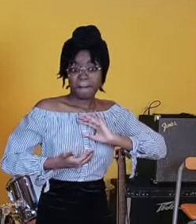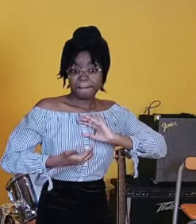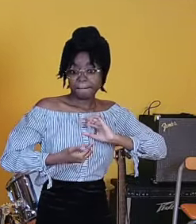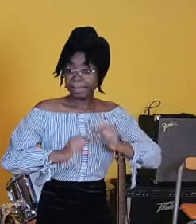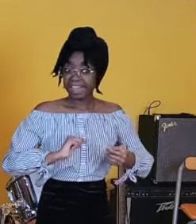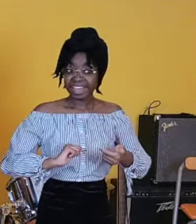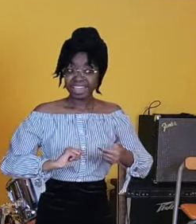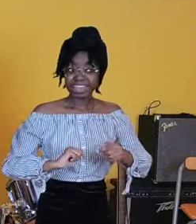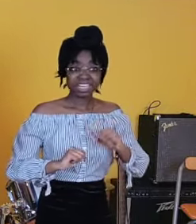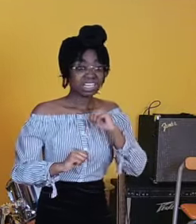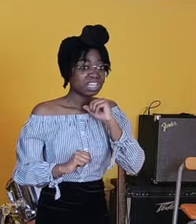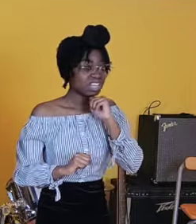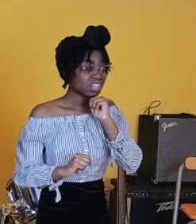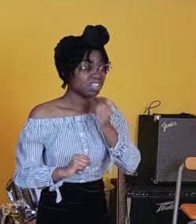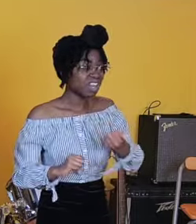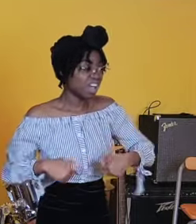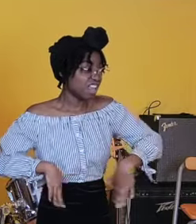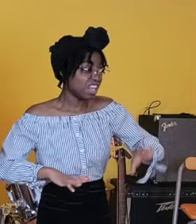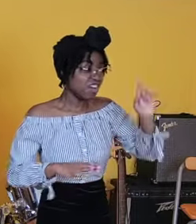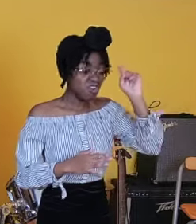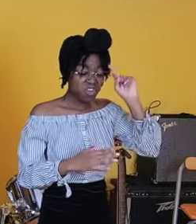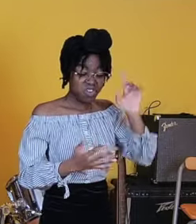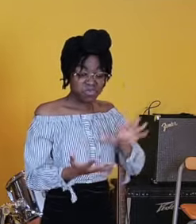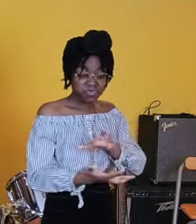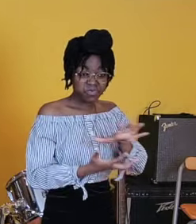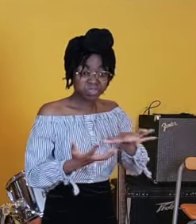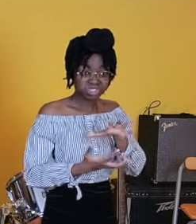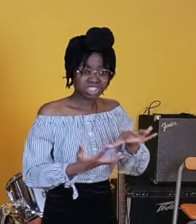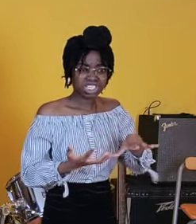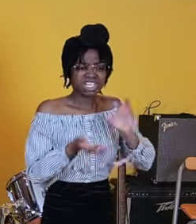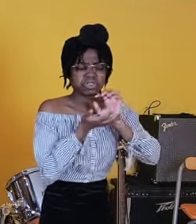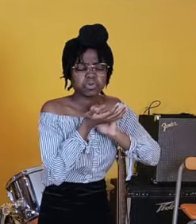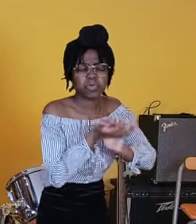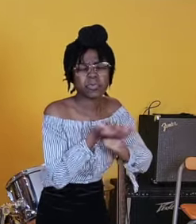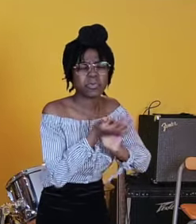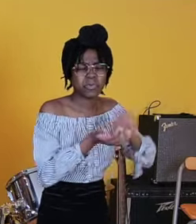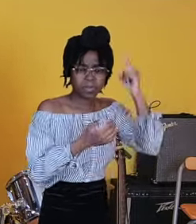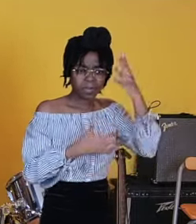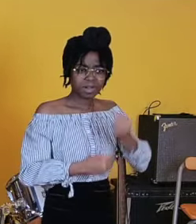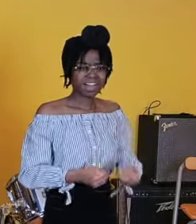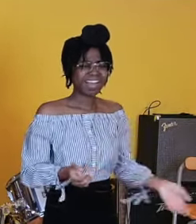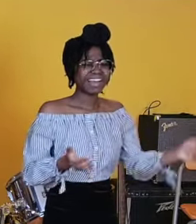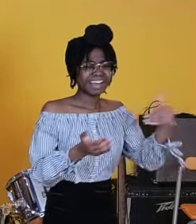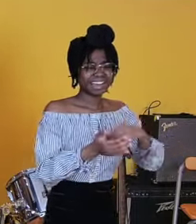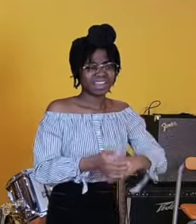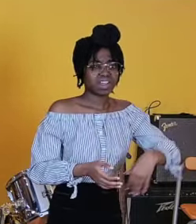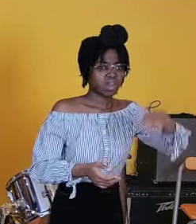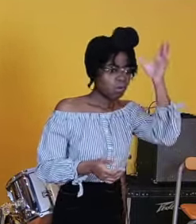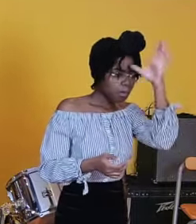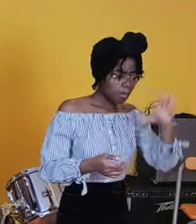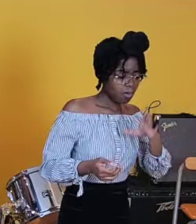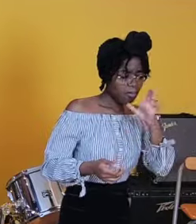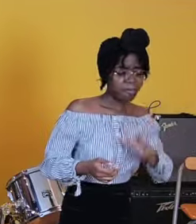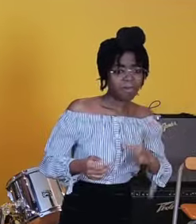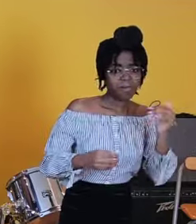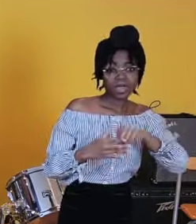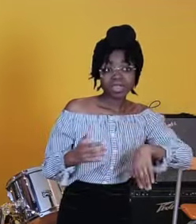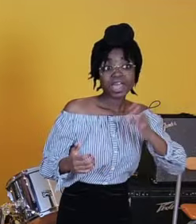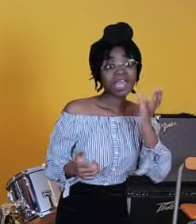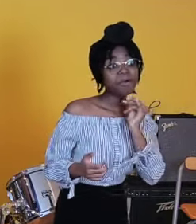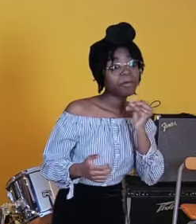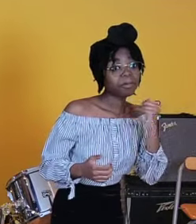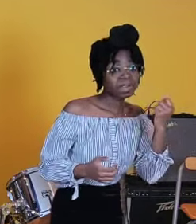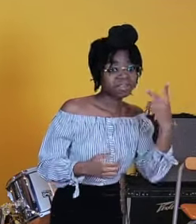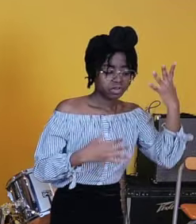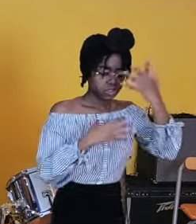allow perplexity to weaken their faith. I'm going to say that again. These men and women of Hebrews 11, they trusted God.